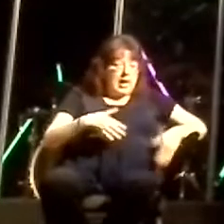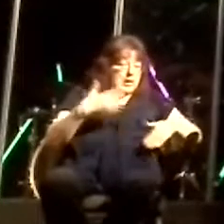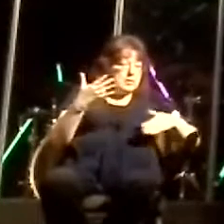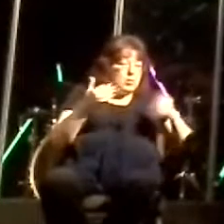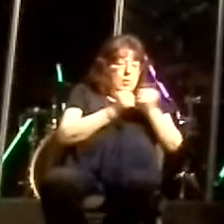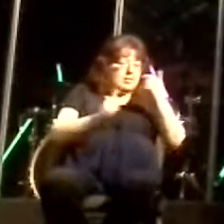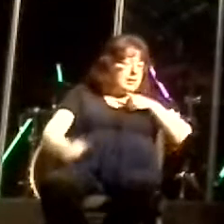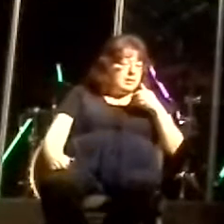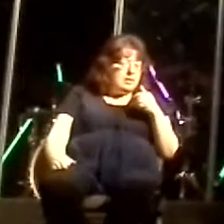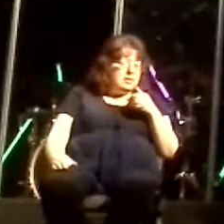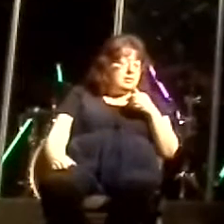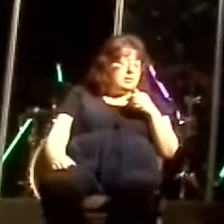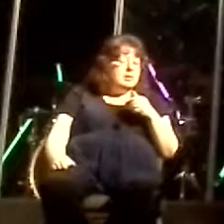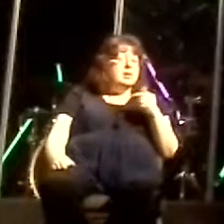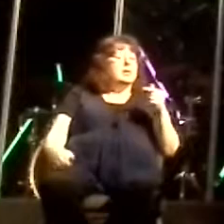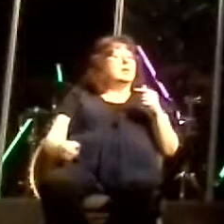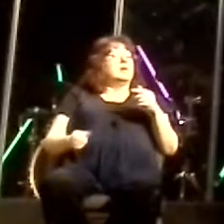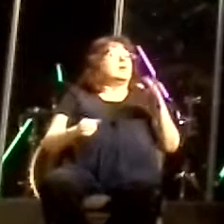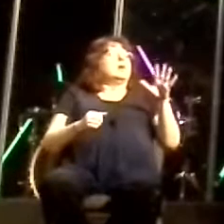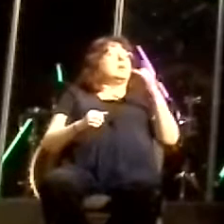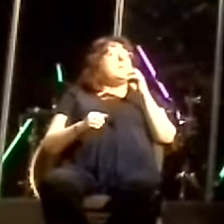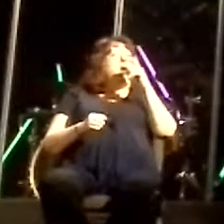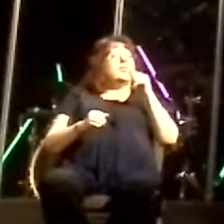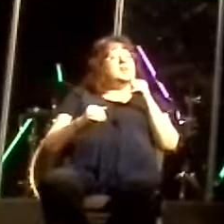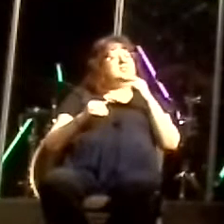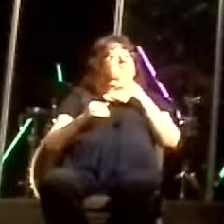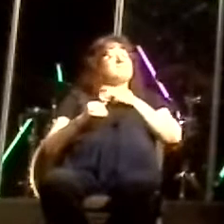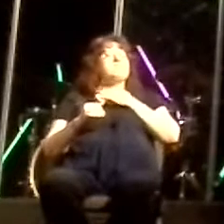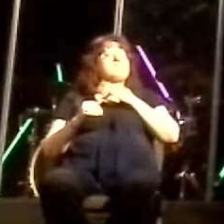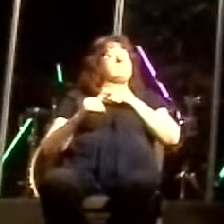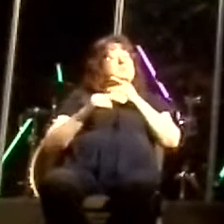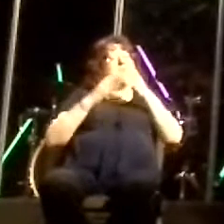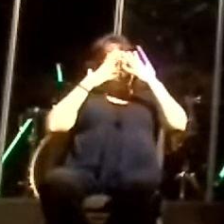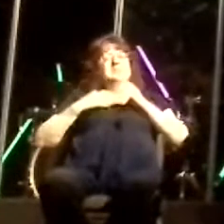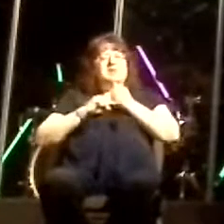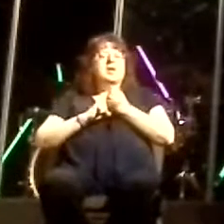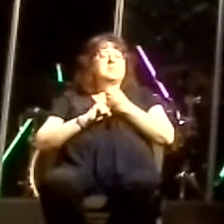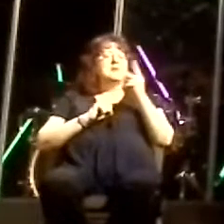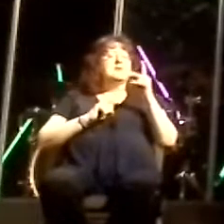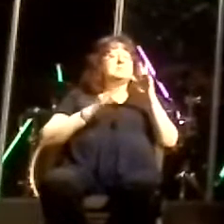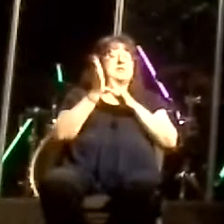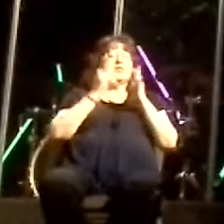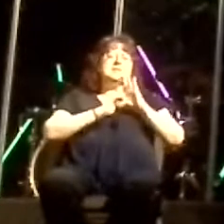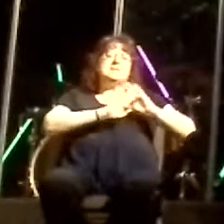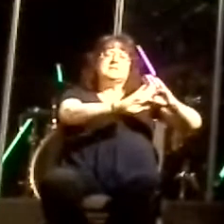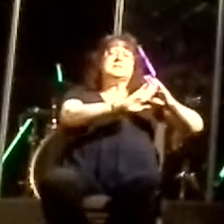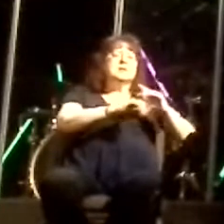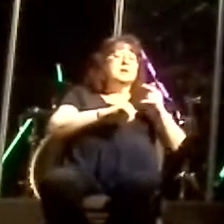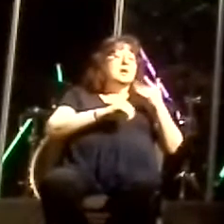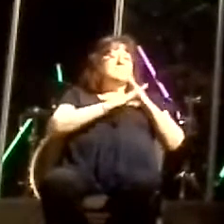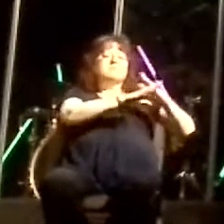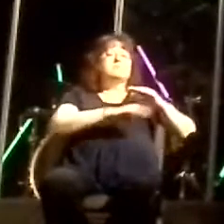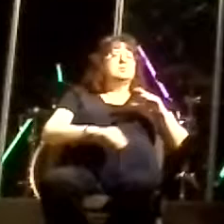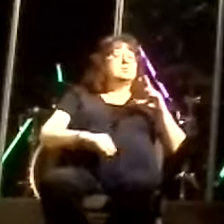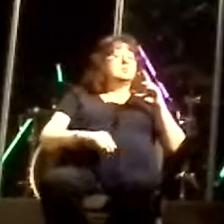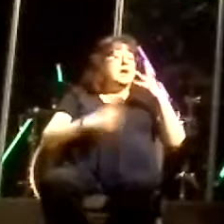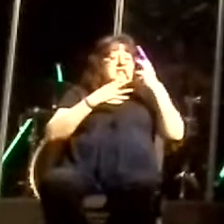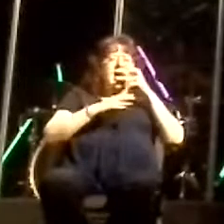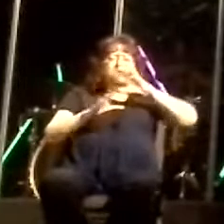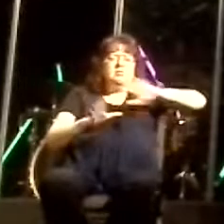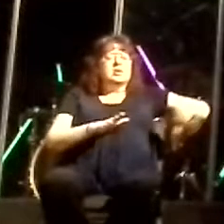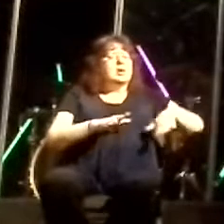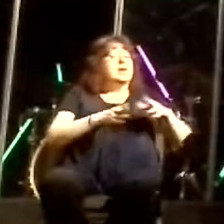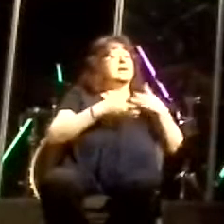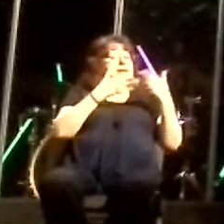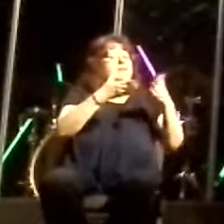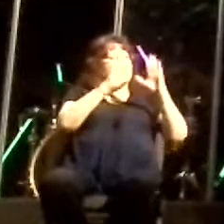late with me." The flow of Martha's heart is towards despair, and Jesus is pushing against that flow. He's pushing back on doubt, wanting